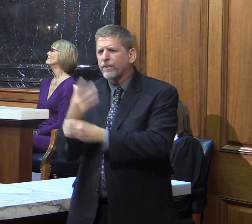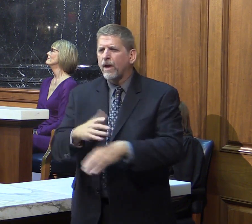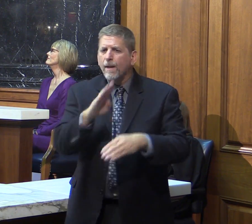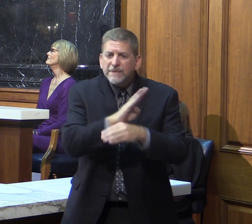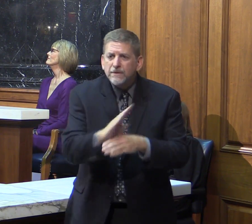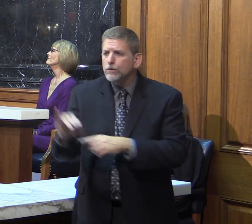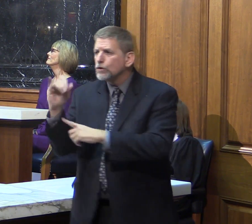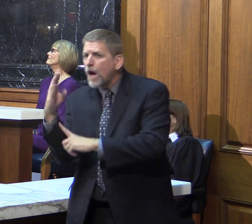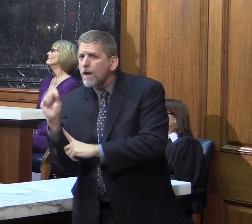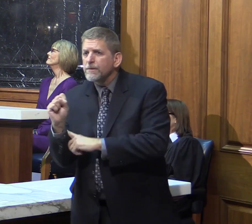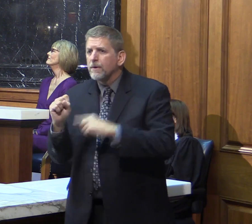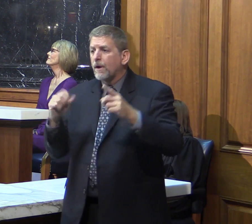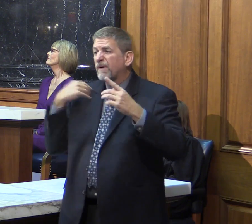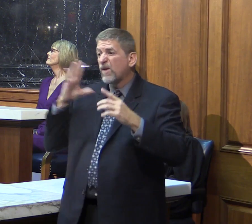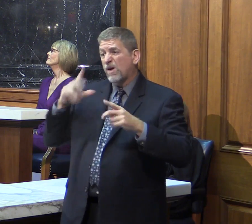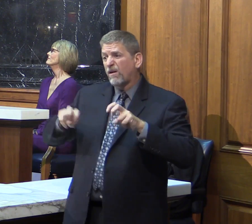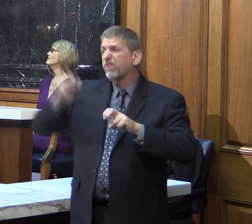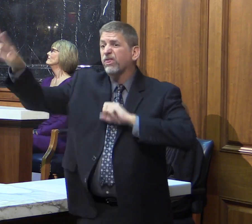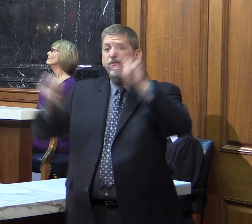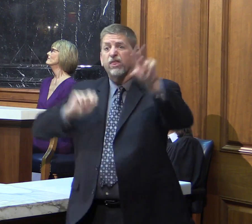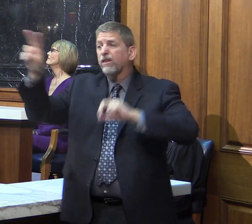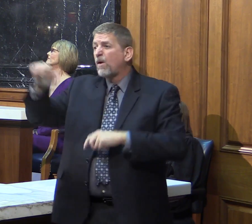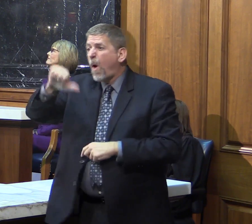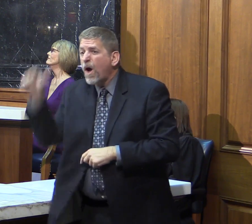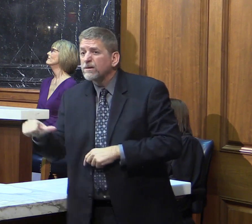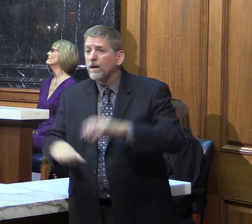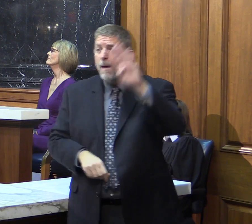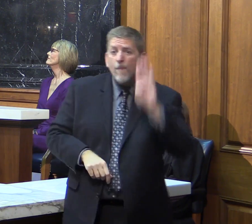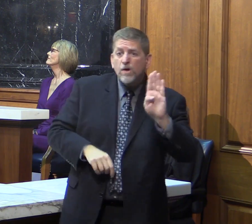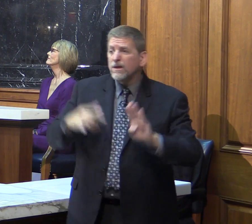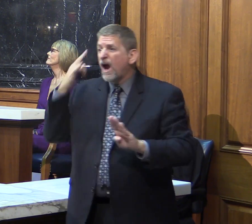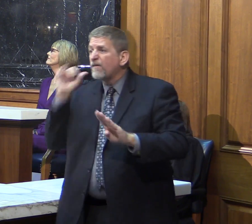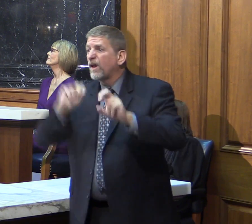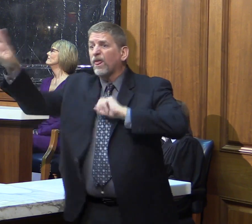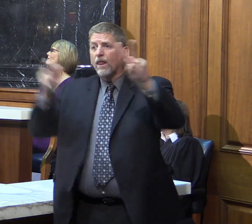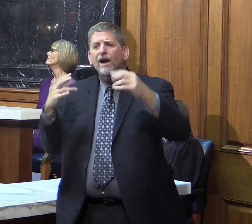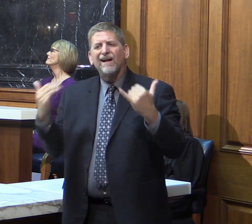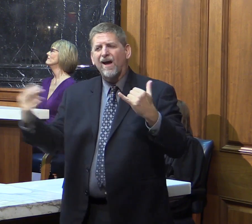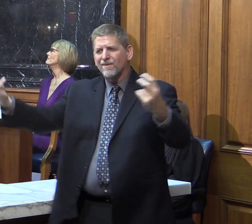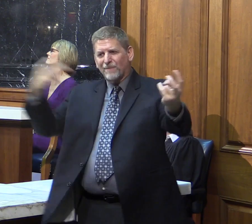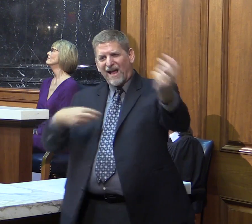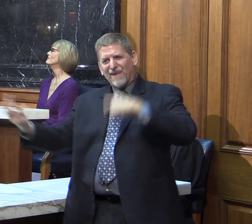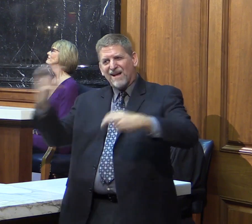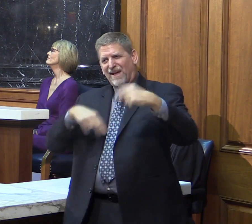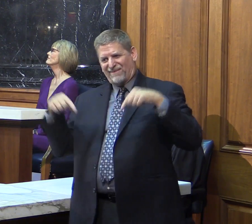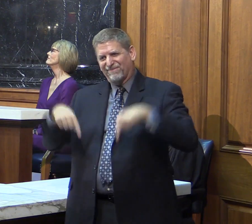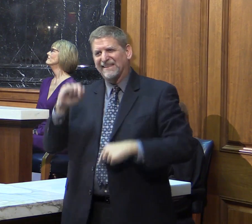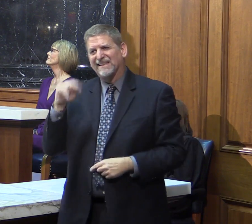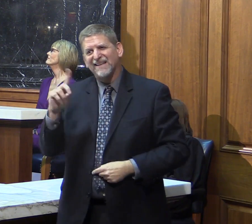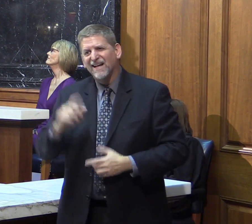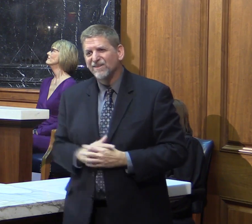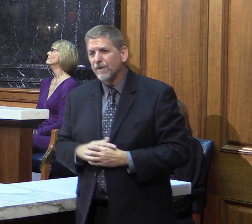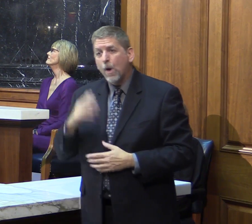ago were going to Austin or Boston or Silicon Valley are now coming to Indiana. Because we saw